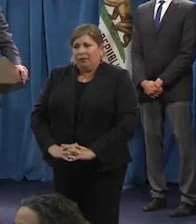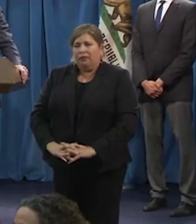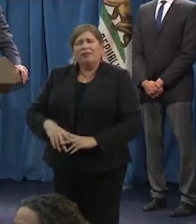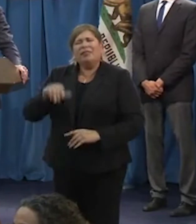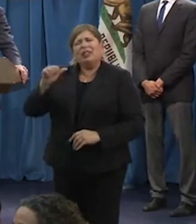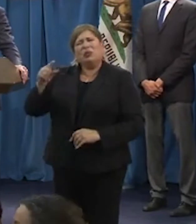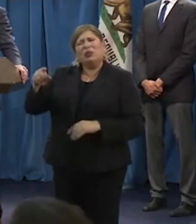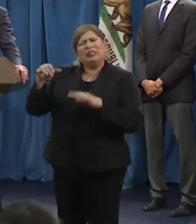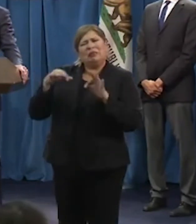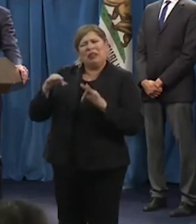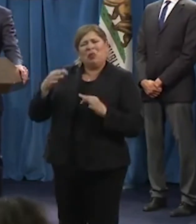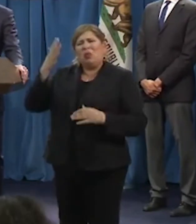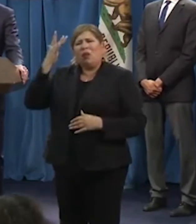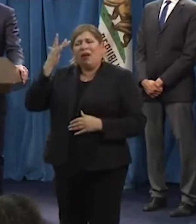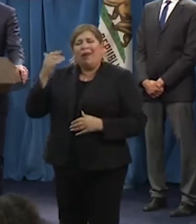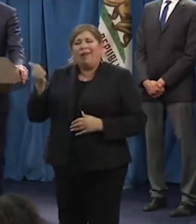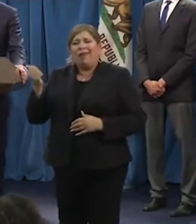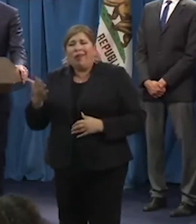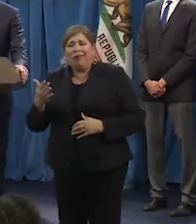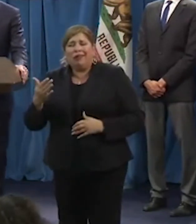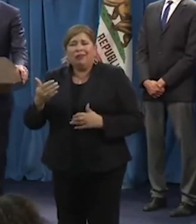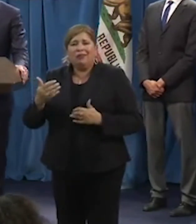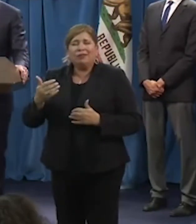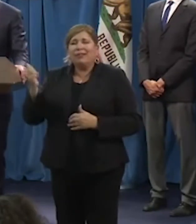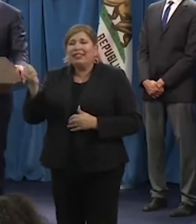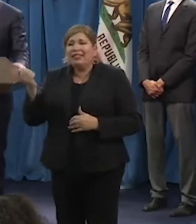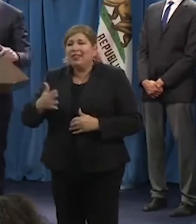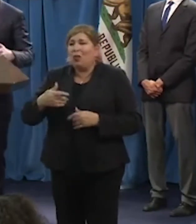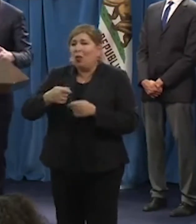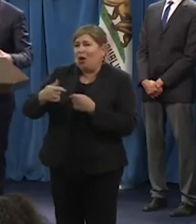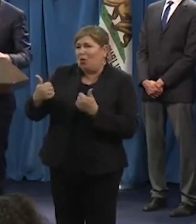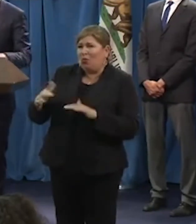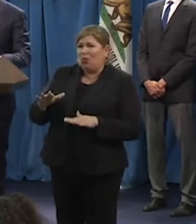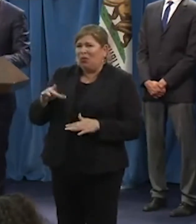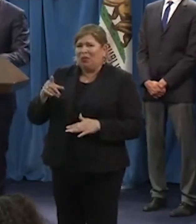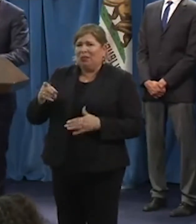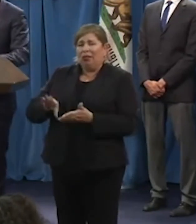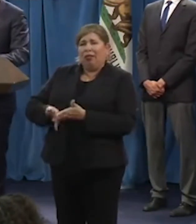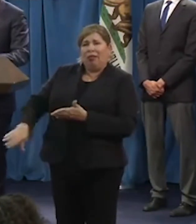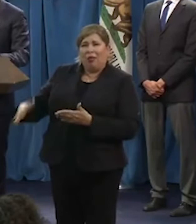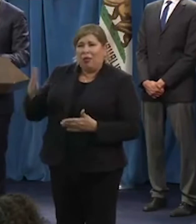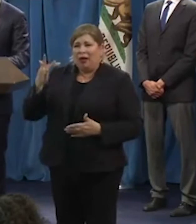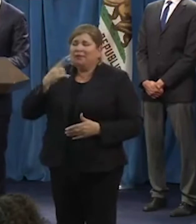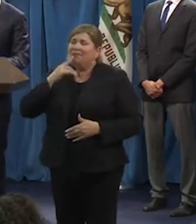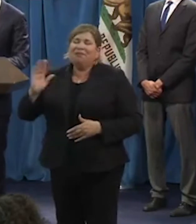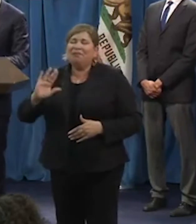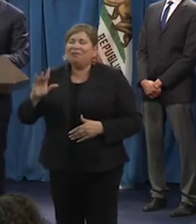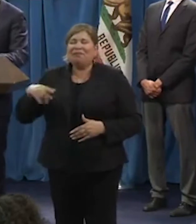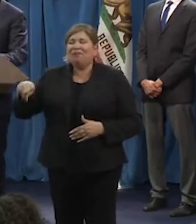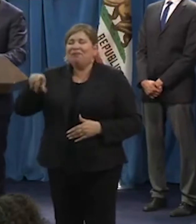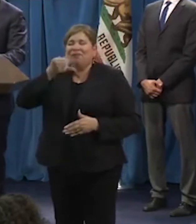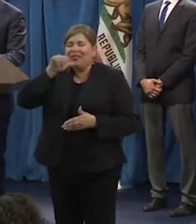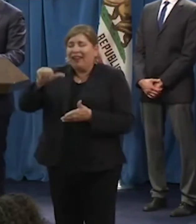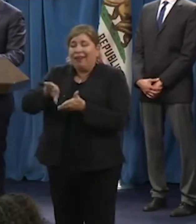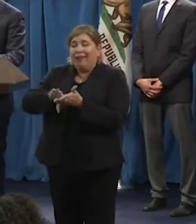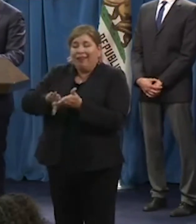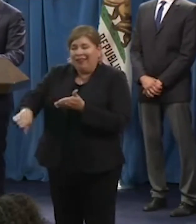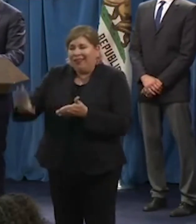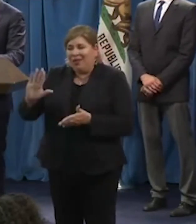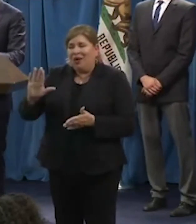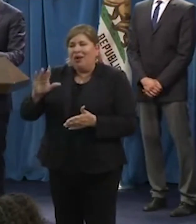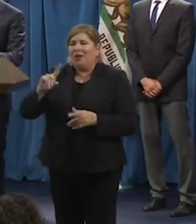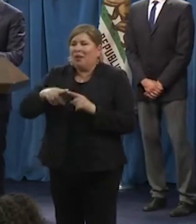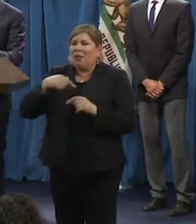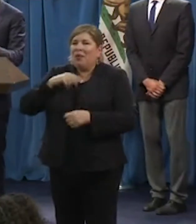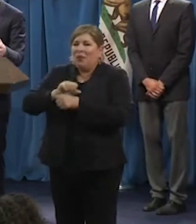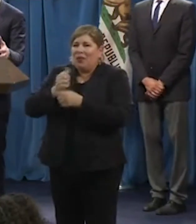pass. They're not getting a pass, and I was trying to be as clear as I could in real time, working through the distinctive nuances